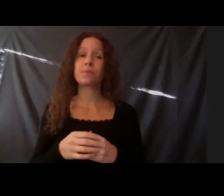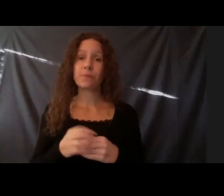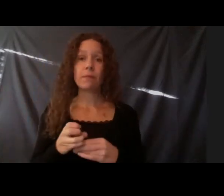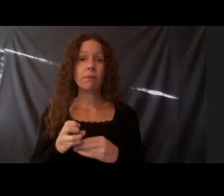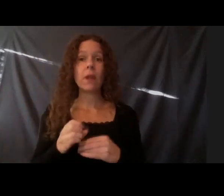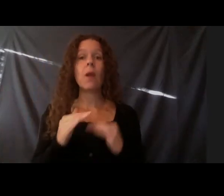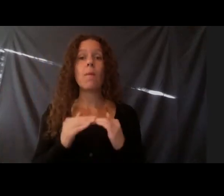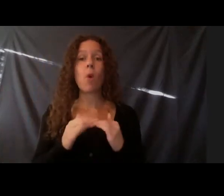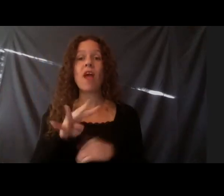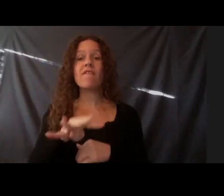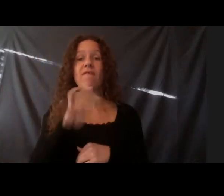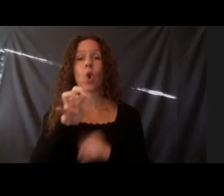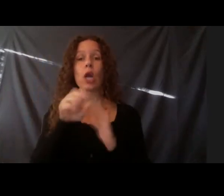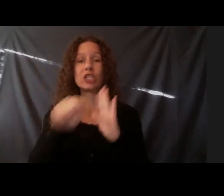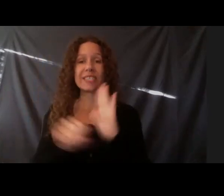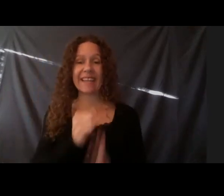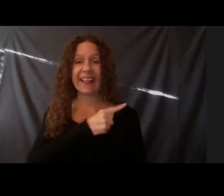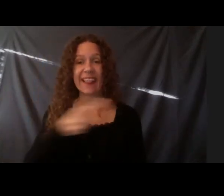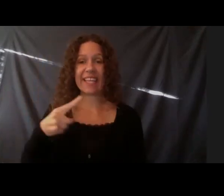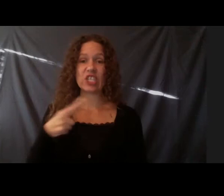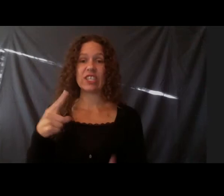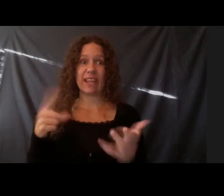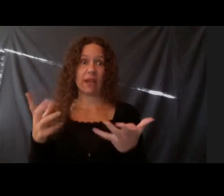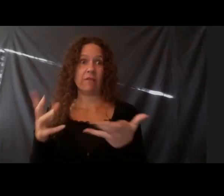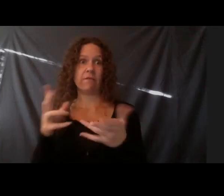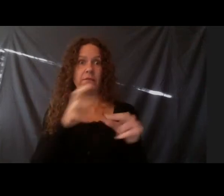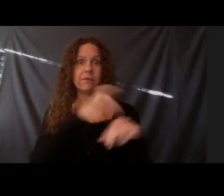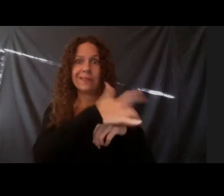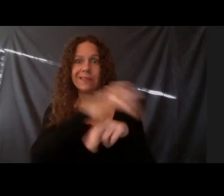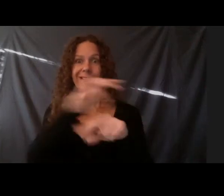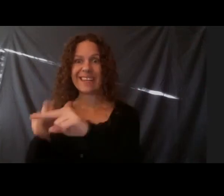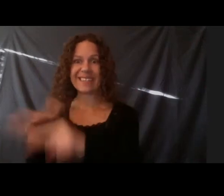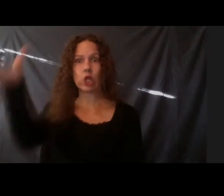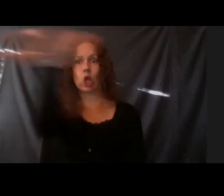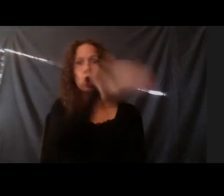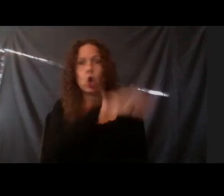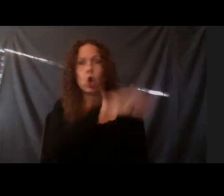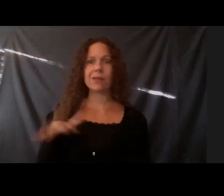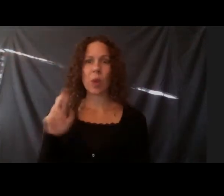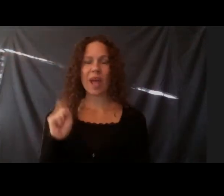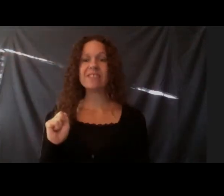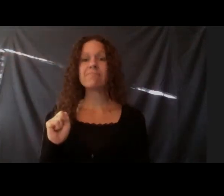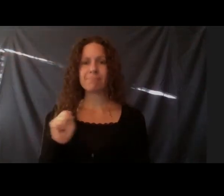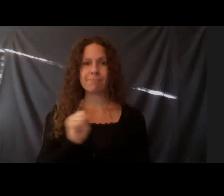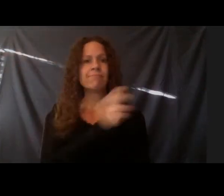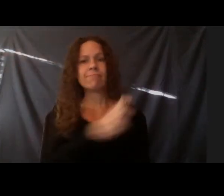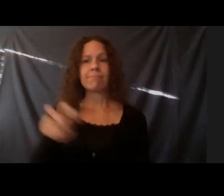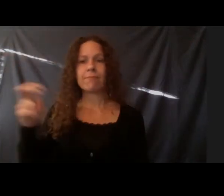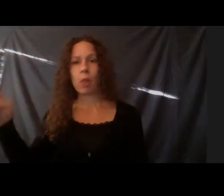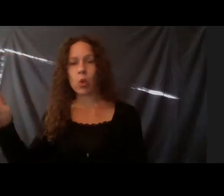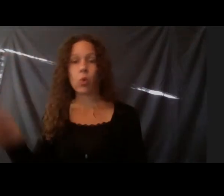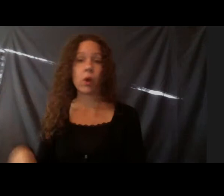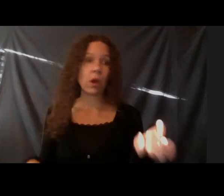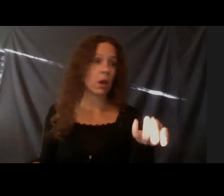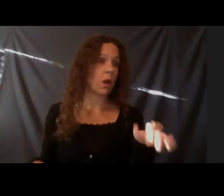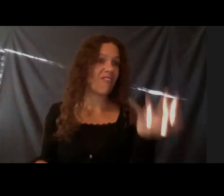than 400 state legislative seats. This is across the country. Flipped 4 Senate seats, 5